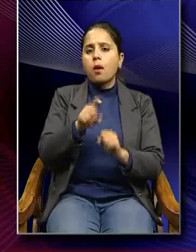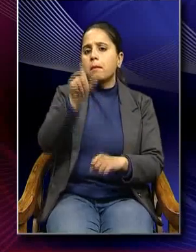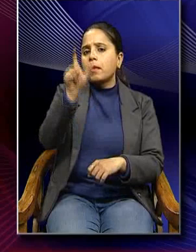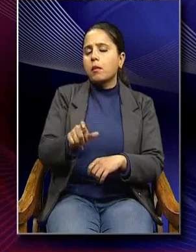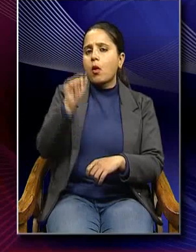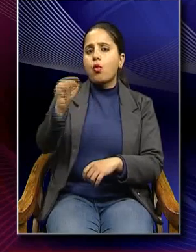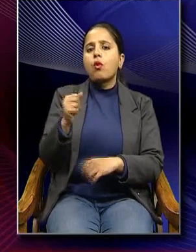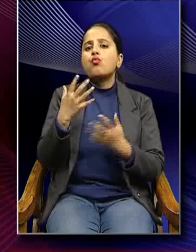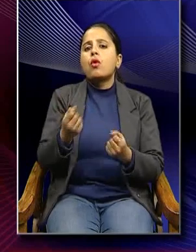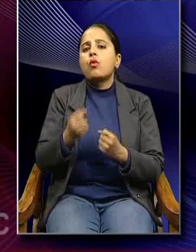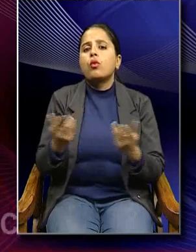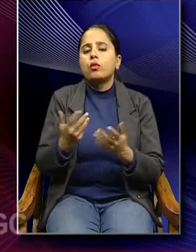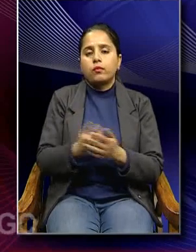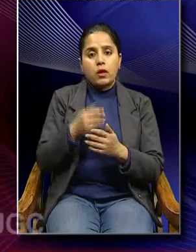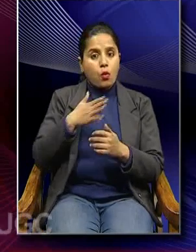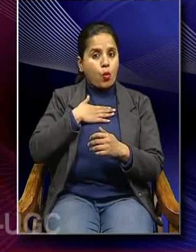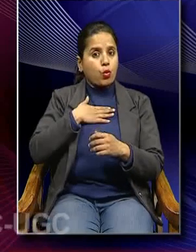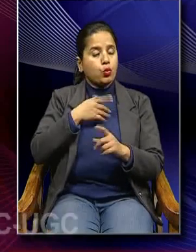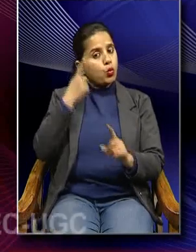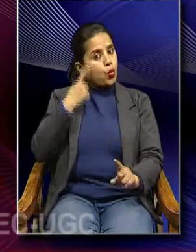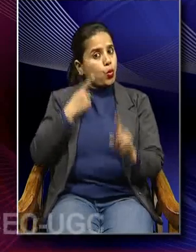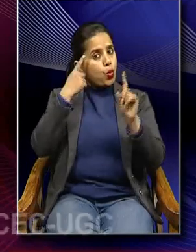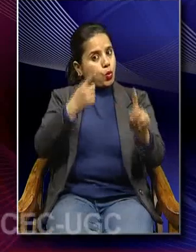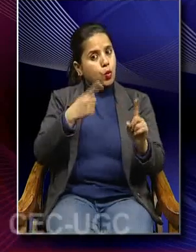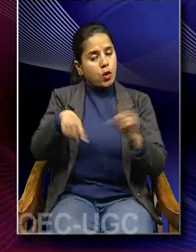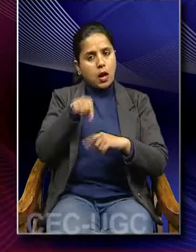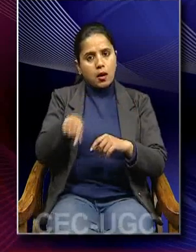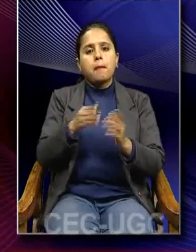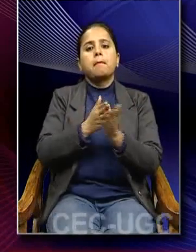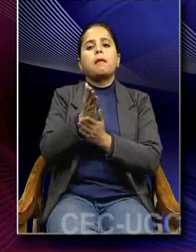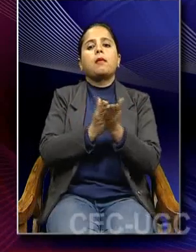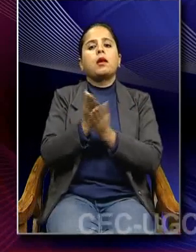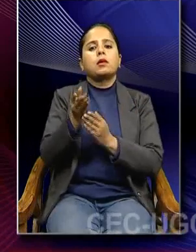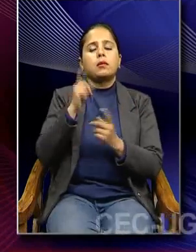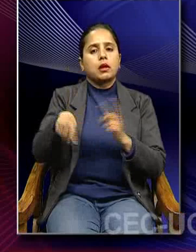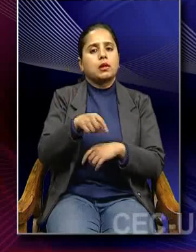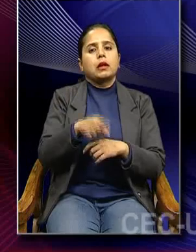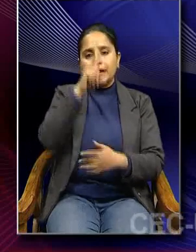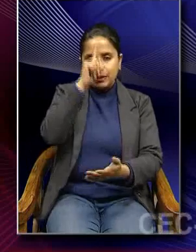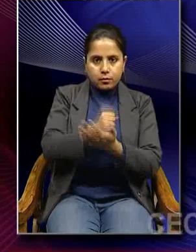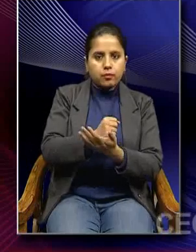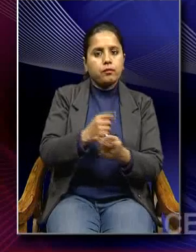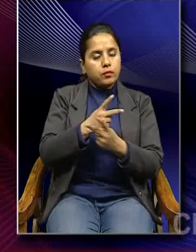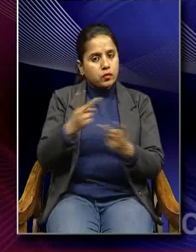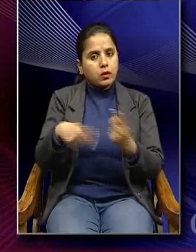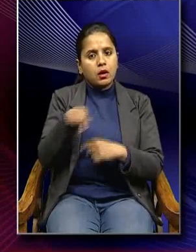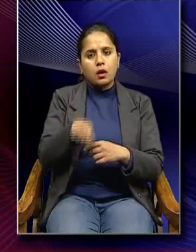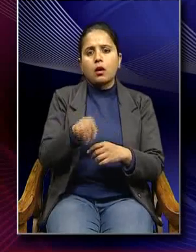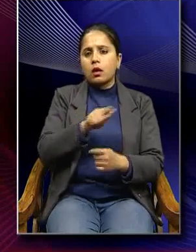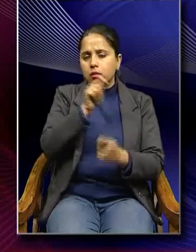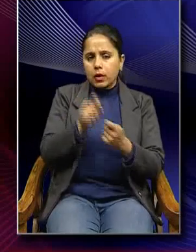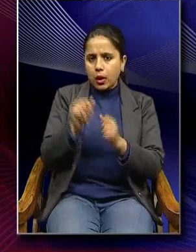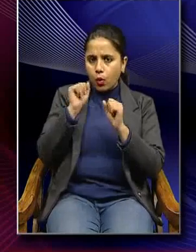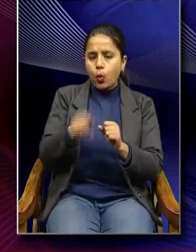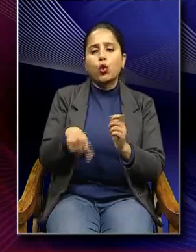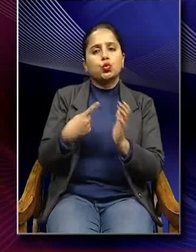preferences. Since our goal is to generate the methods of making decision about the specific